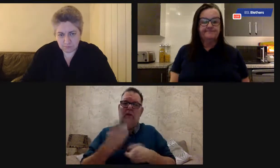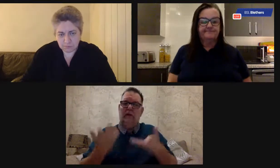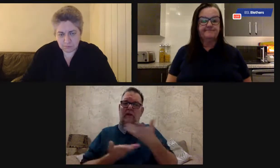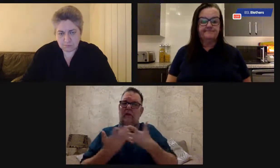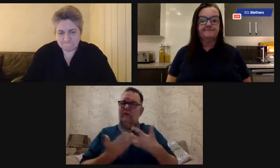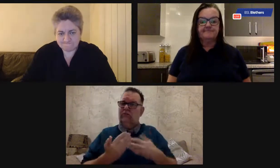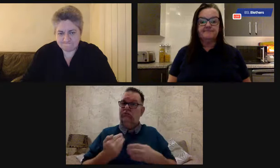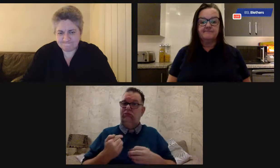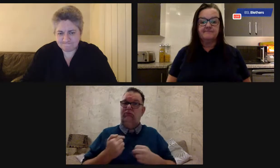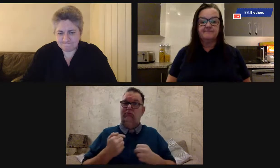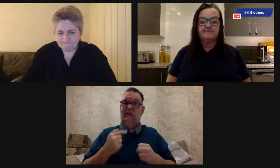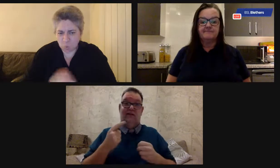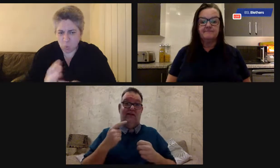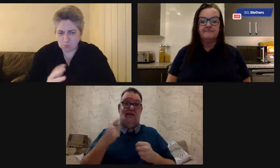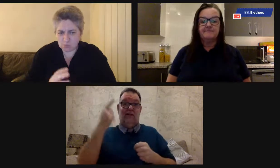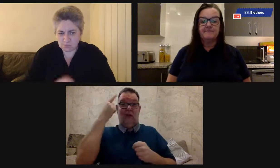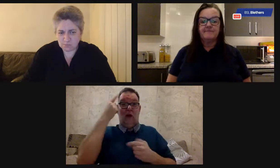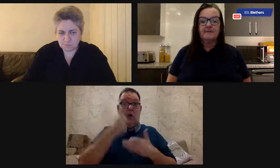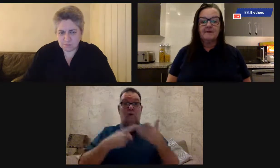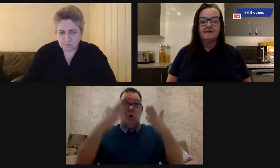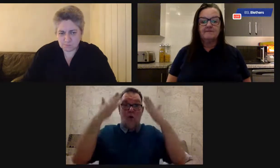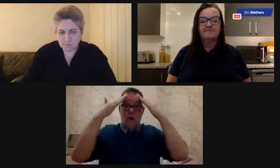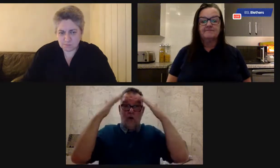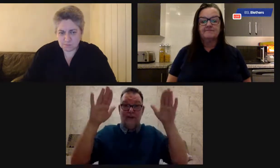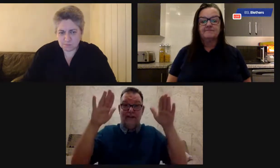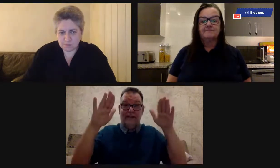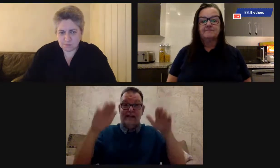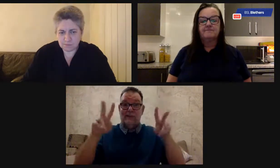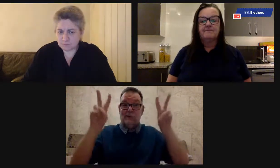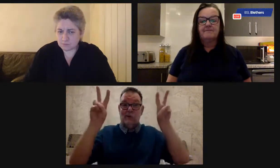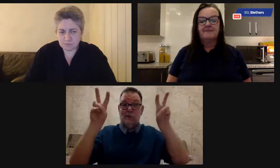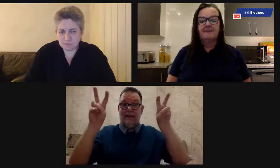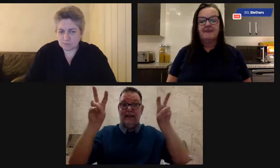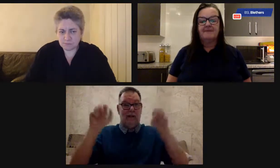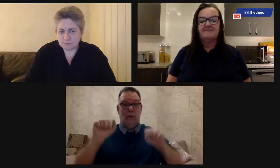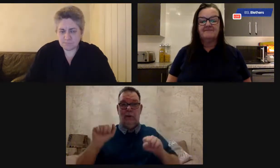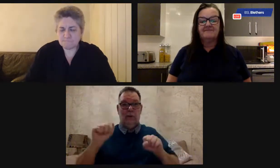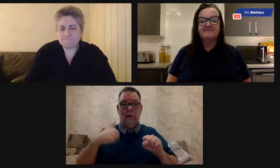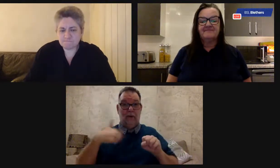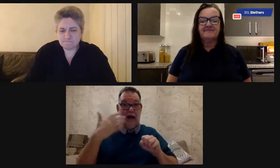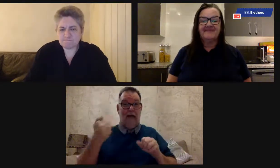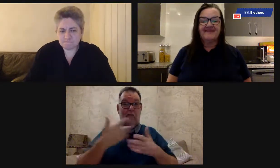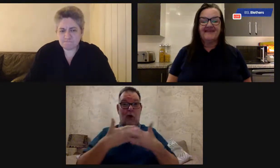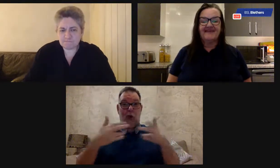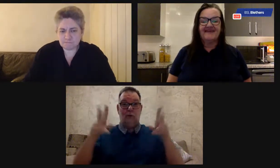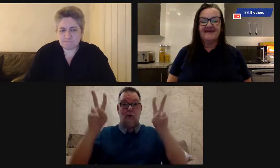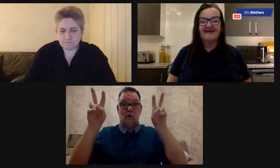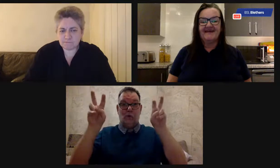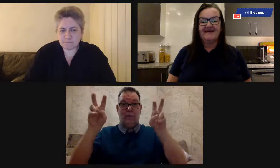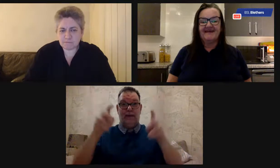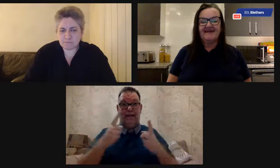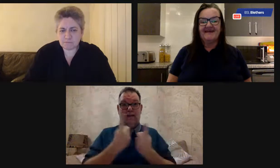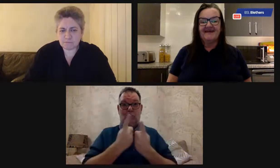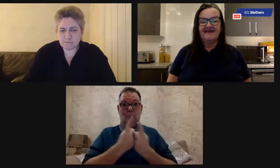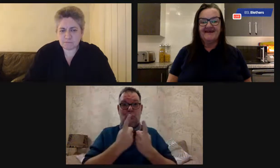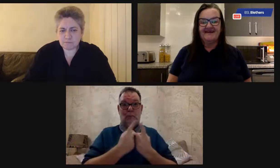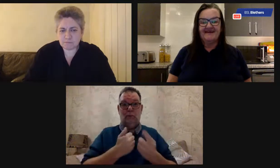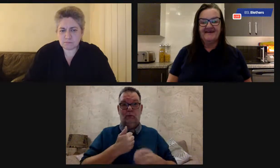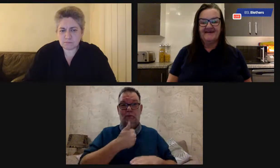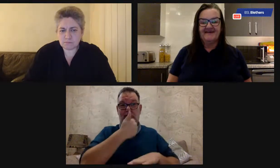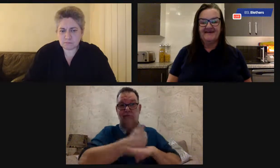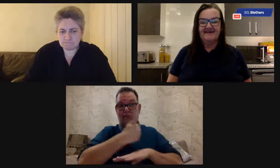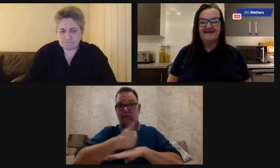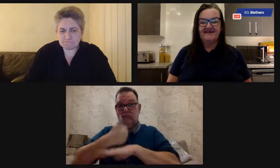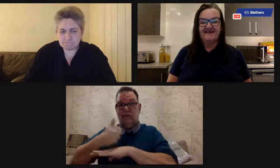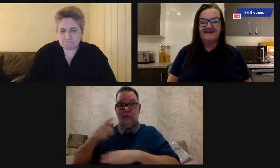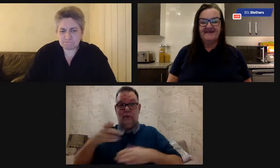plans. So it's always everything we do, we discuss all the time. You know, um, we've got